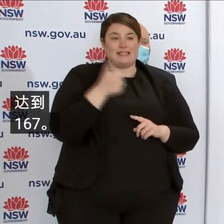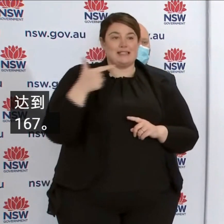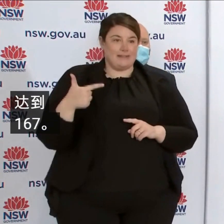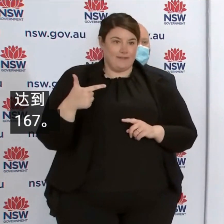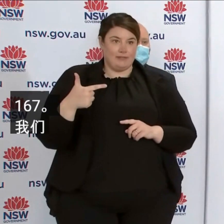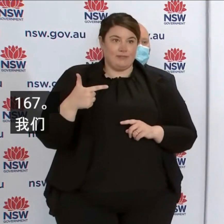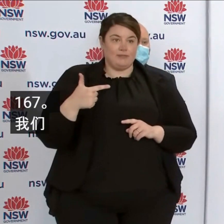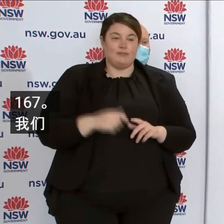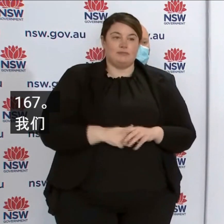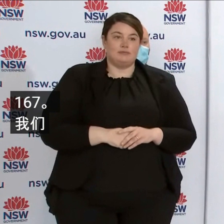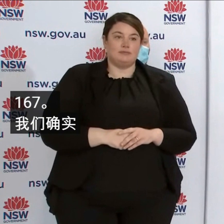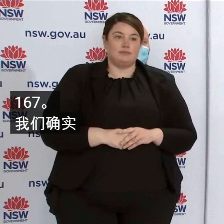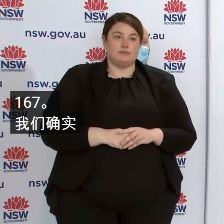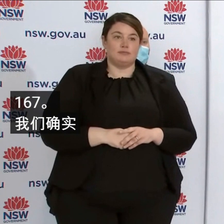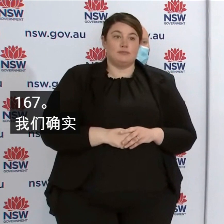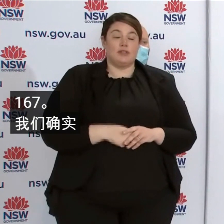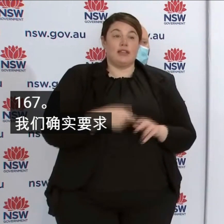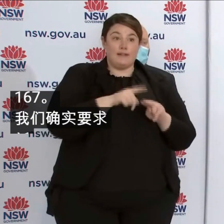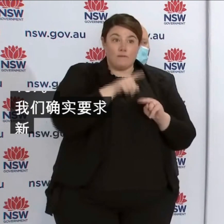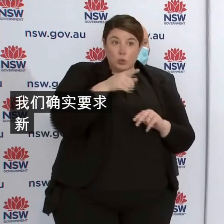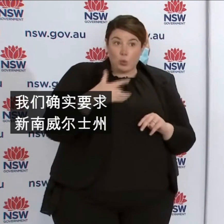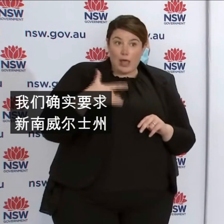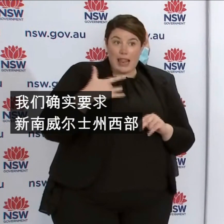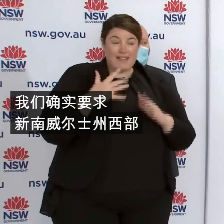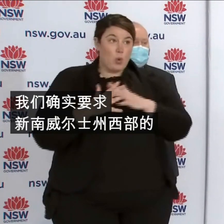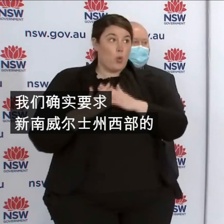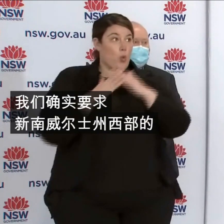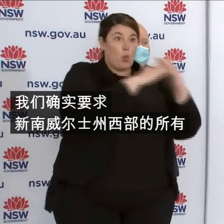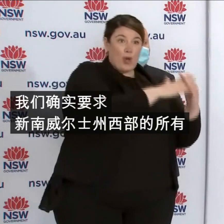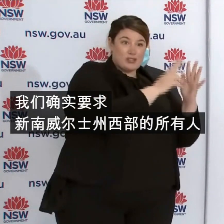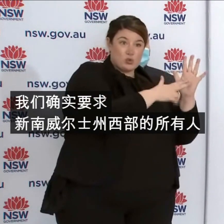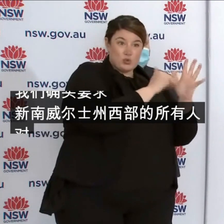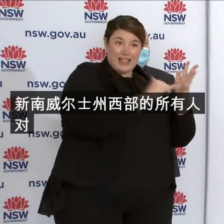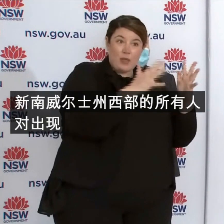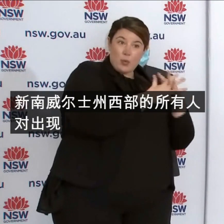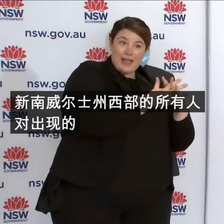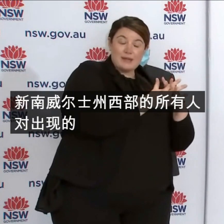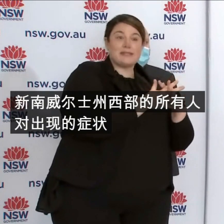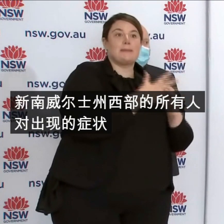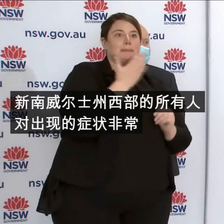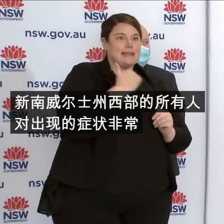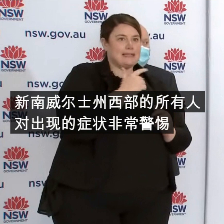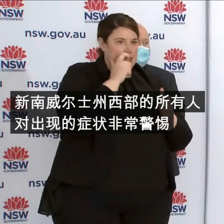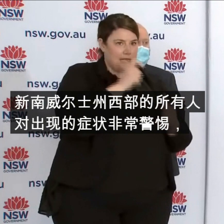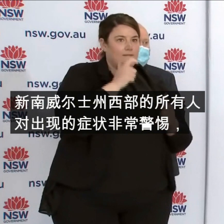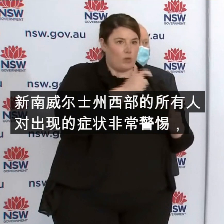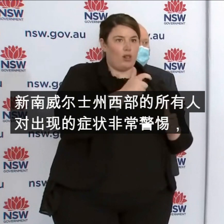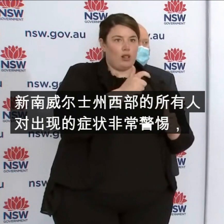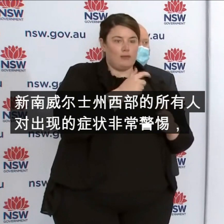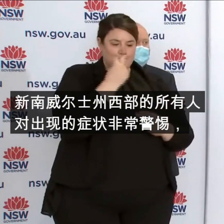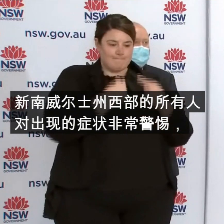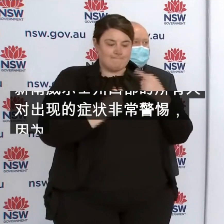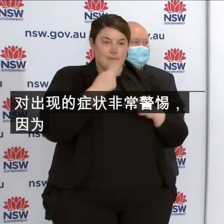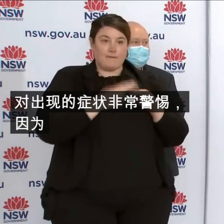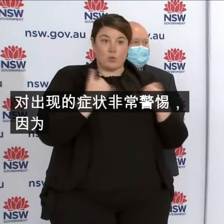167. We do ask all the people, all the population of Western New South Wales to really be very vigilant for